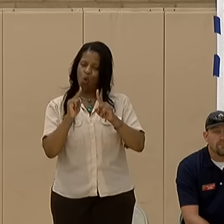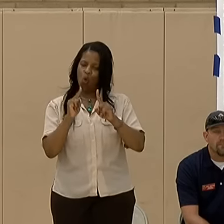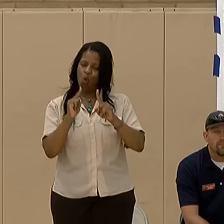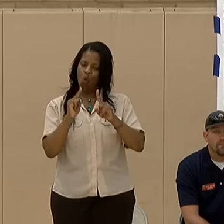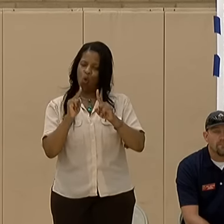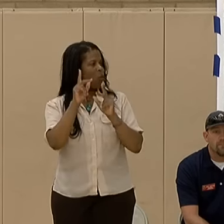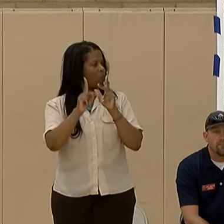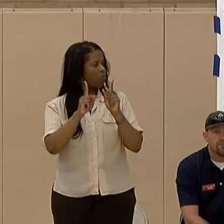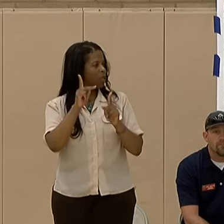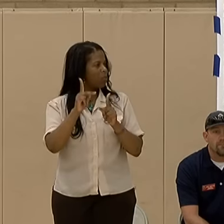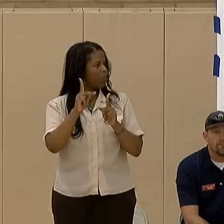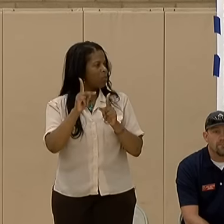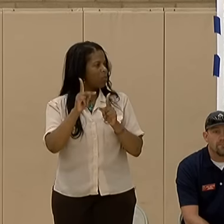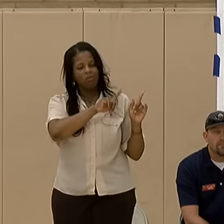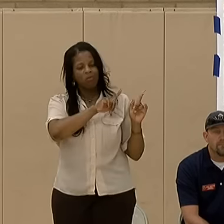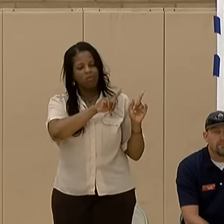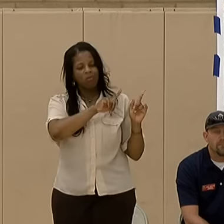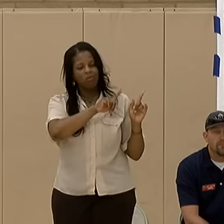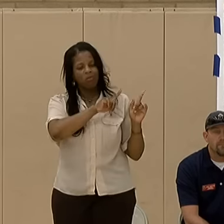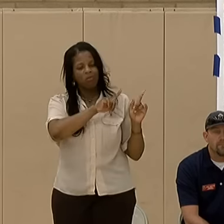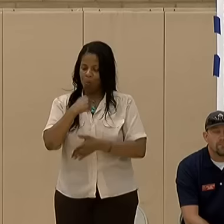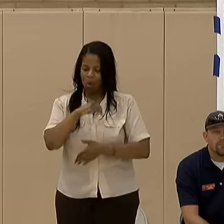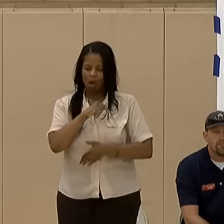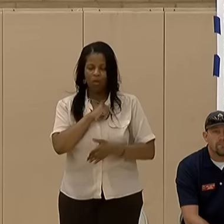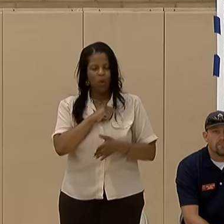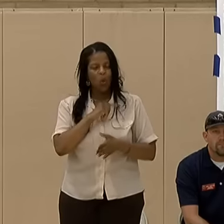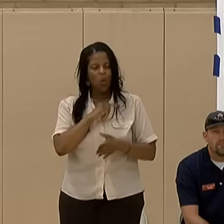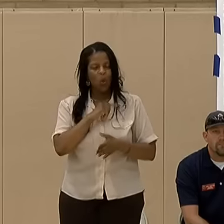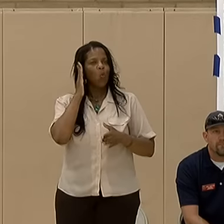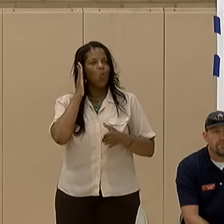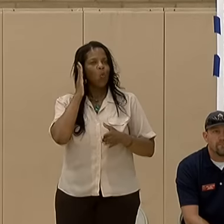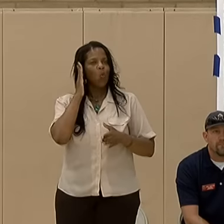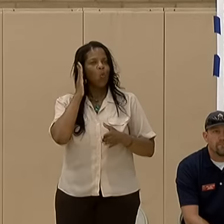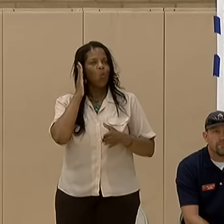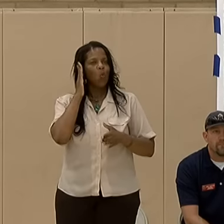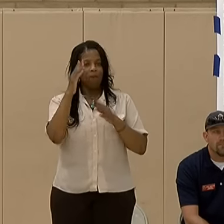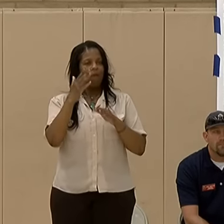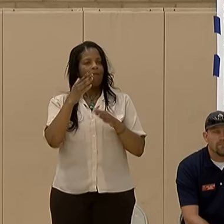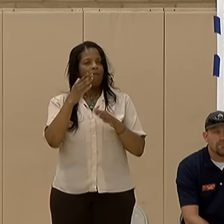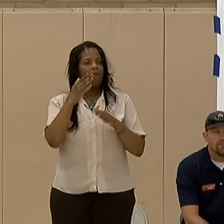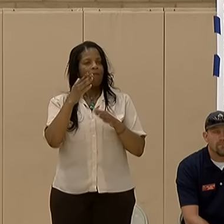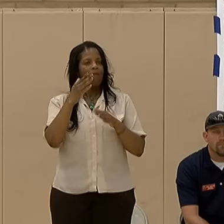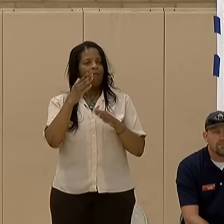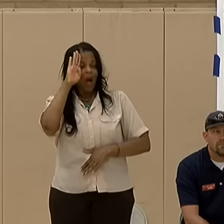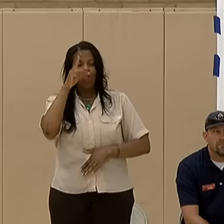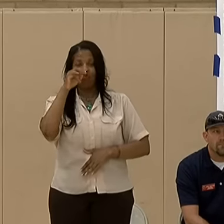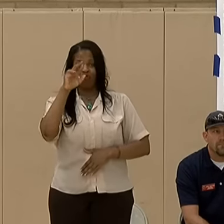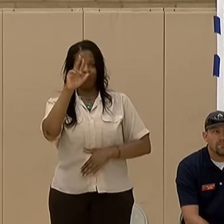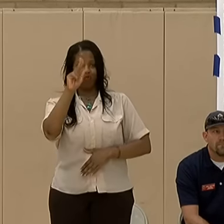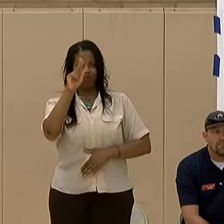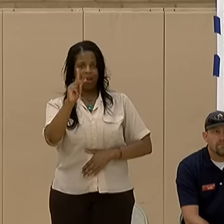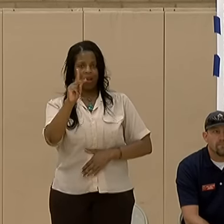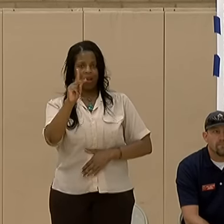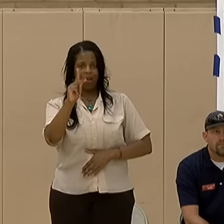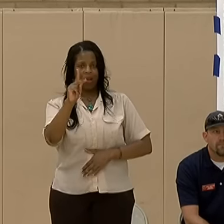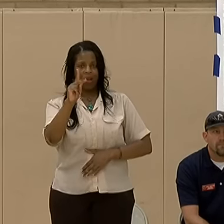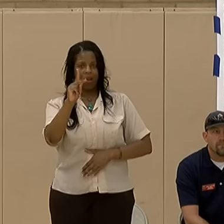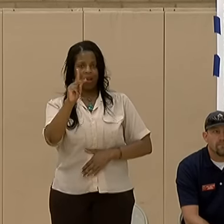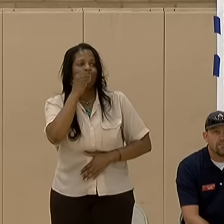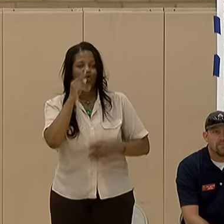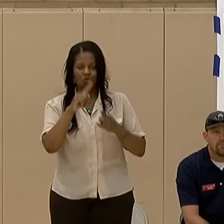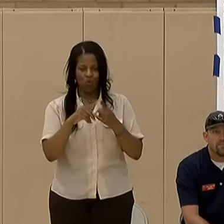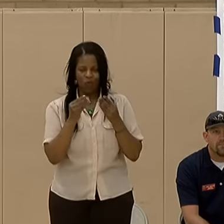help us. It takes fire engines. It takes fire trucks. It takes food to feed